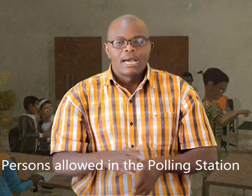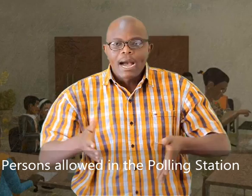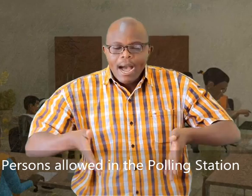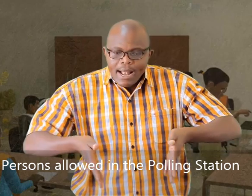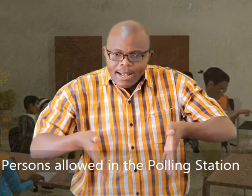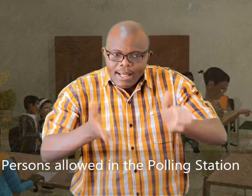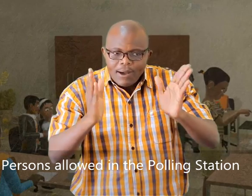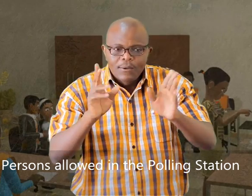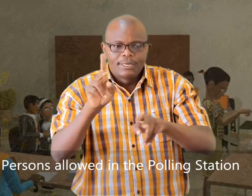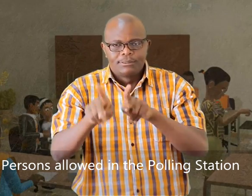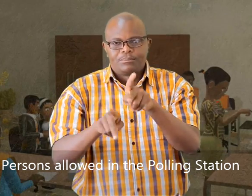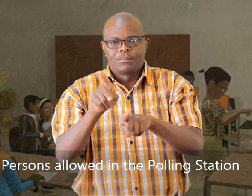Persons allowed in the polling station.